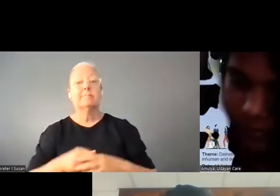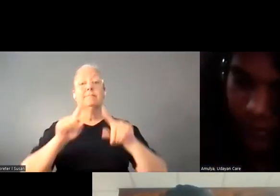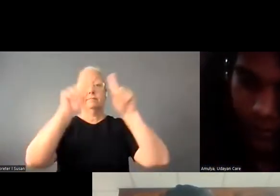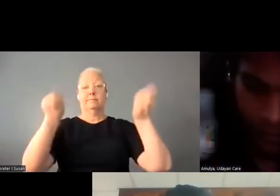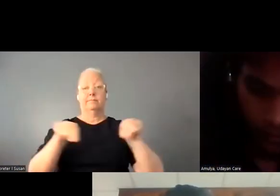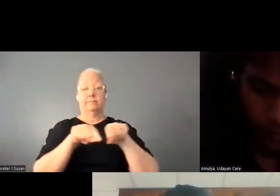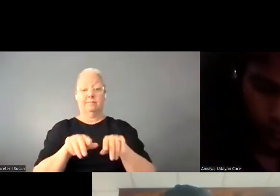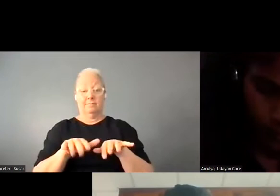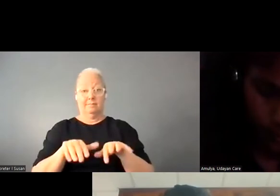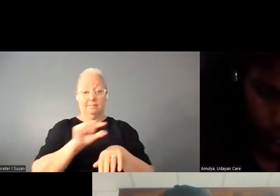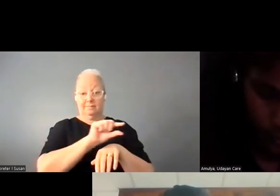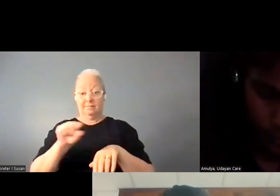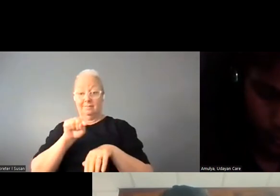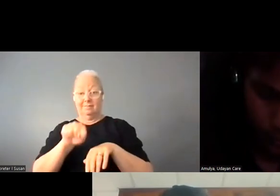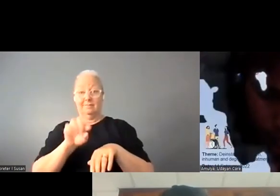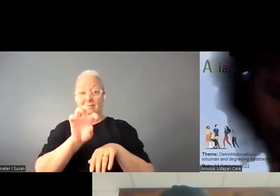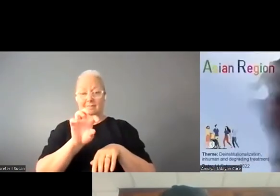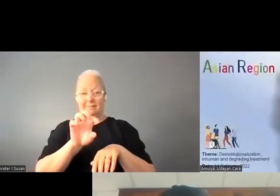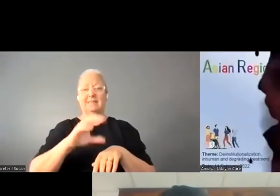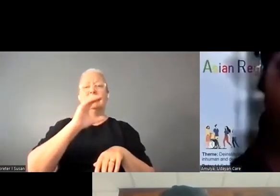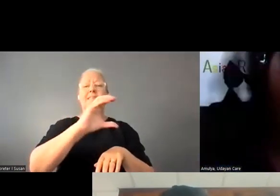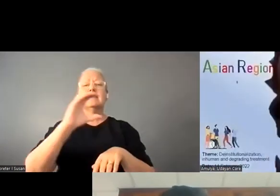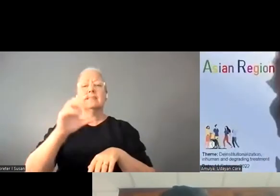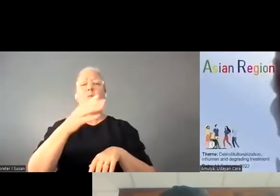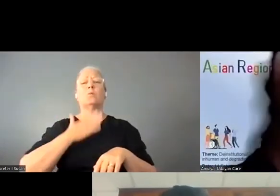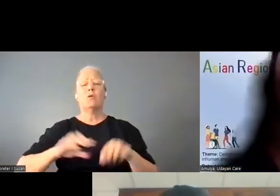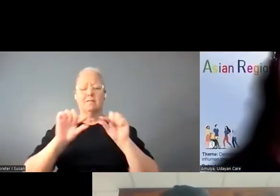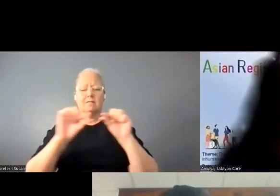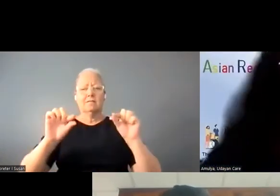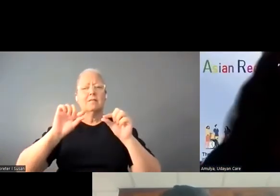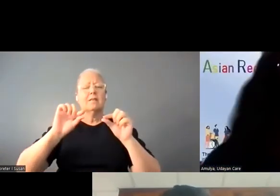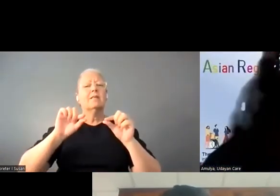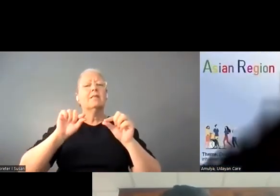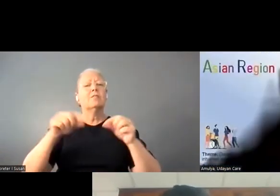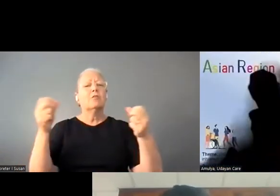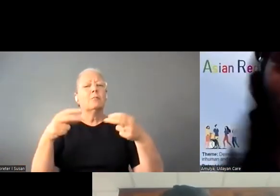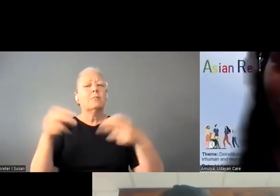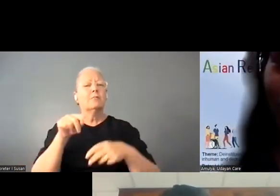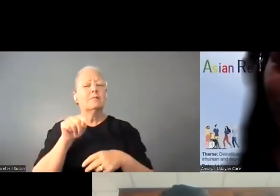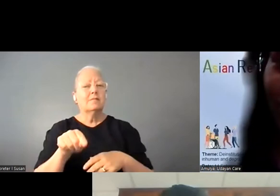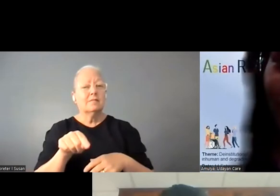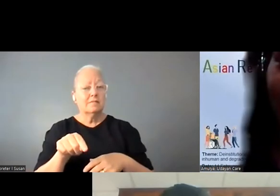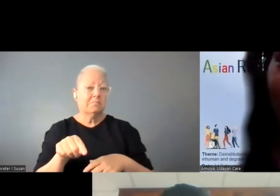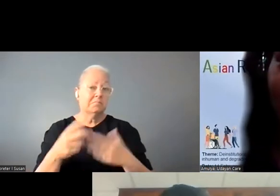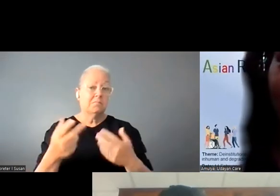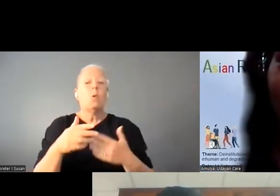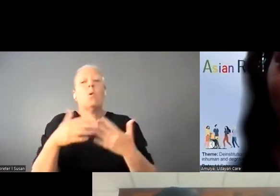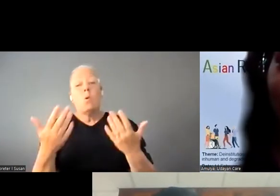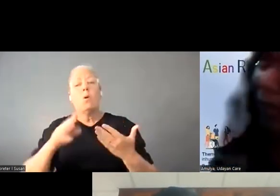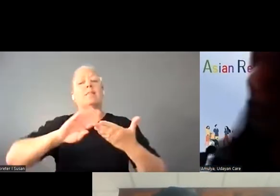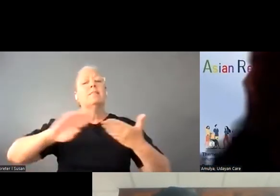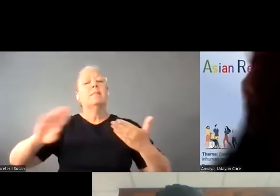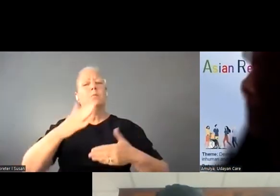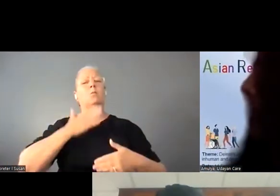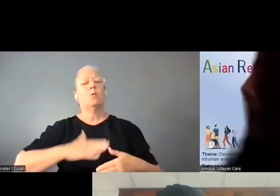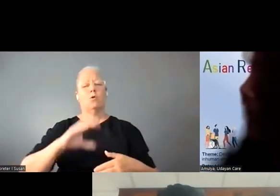the captions. If you need captions in a different window, the links is in the chat box. Kindly take a few seconds